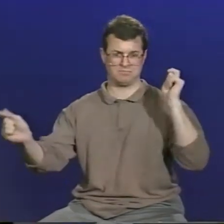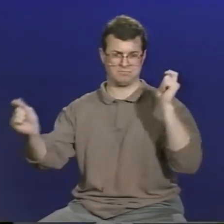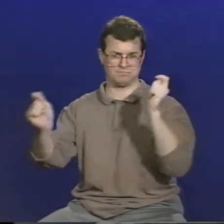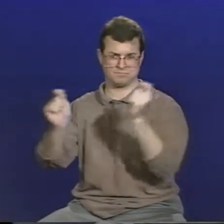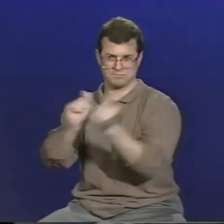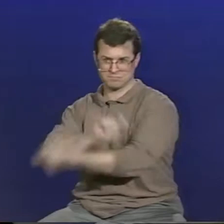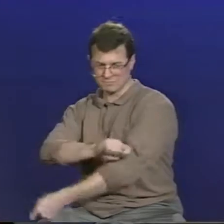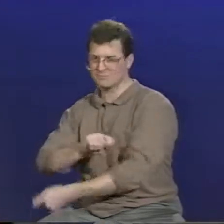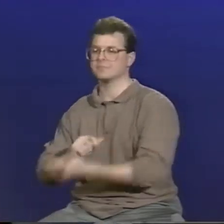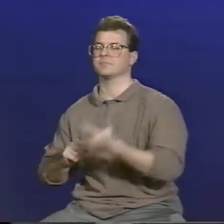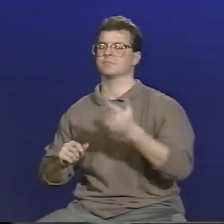changes in technology.